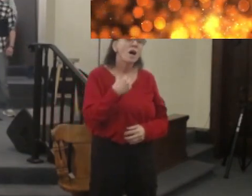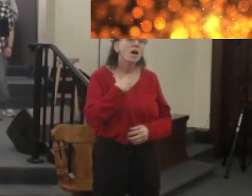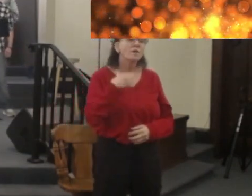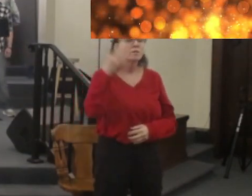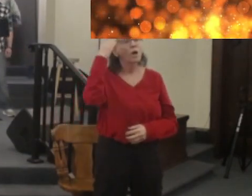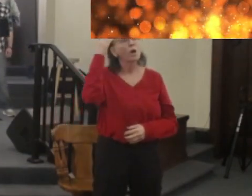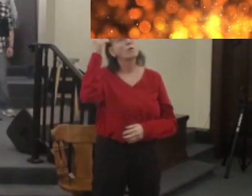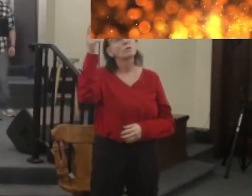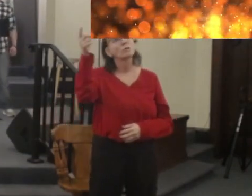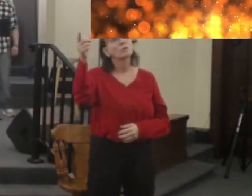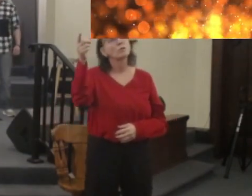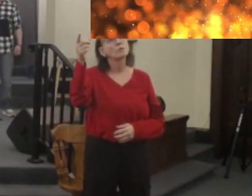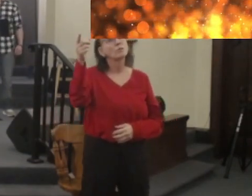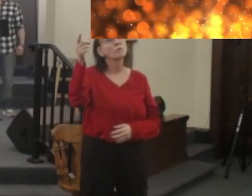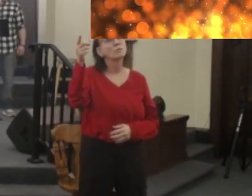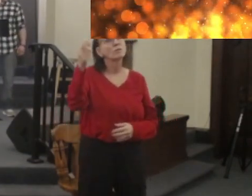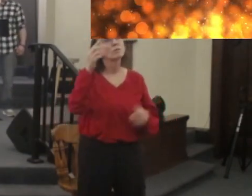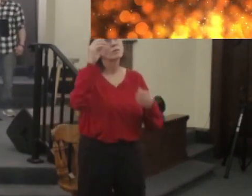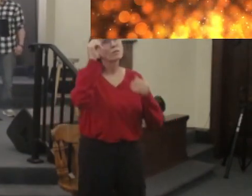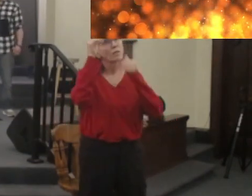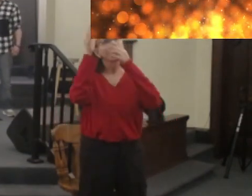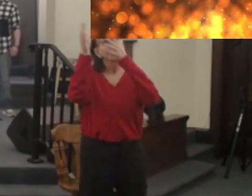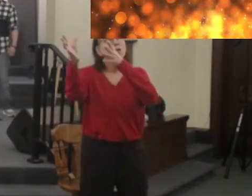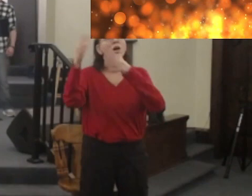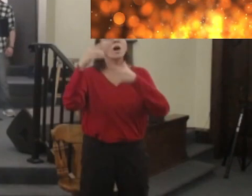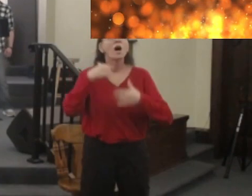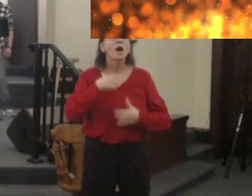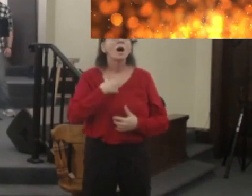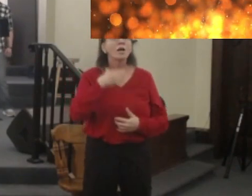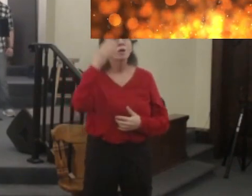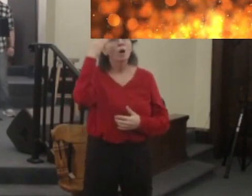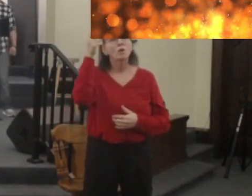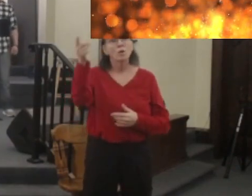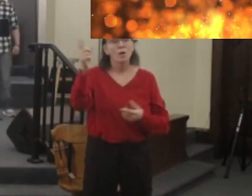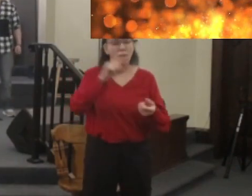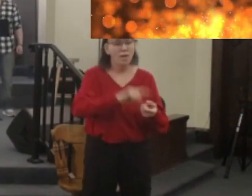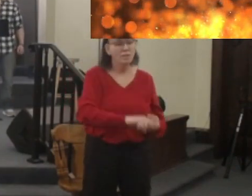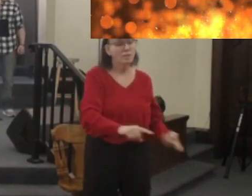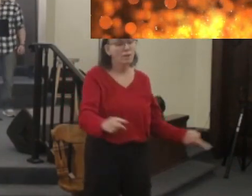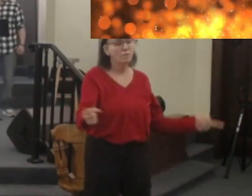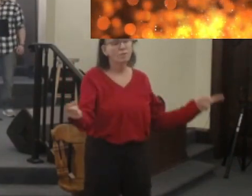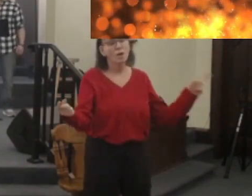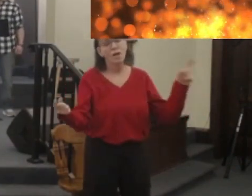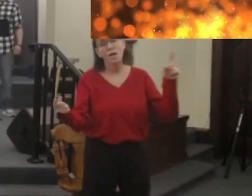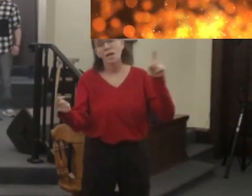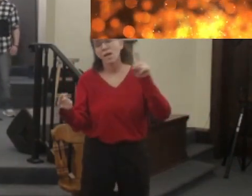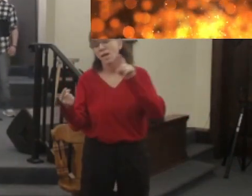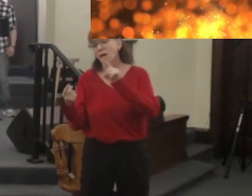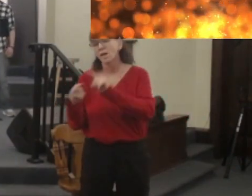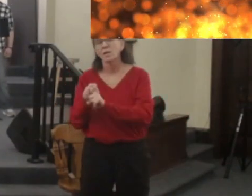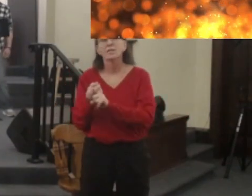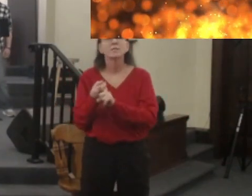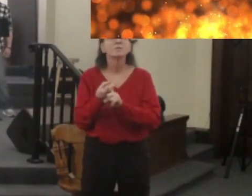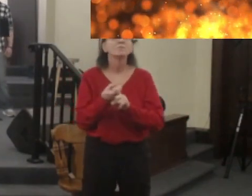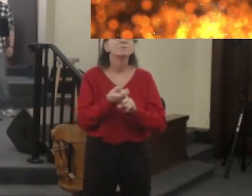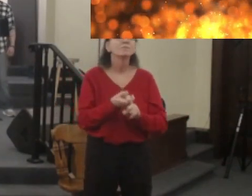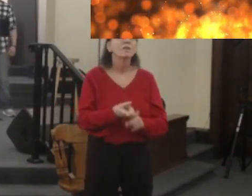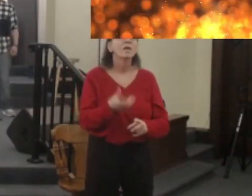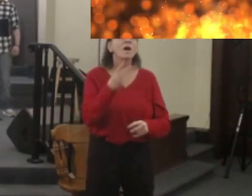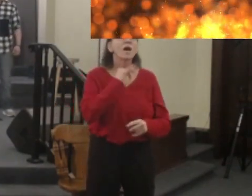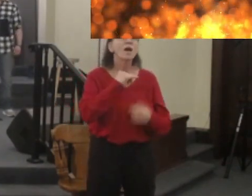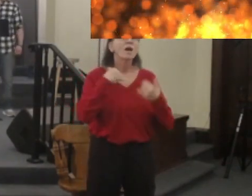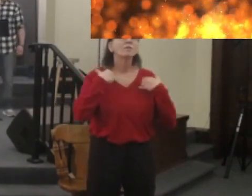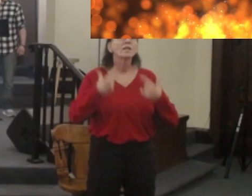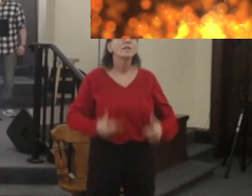I've known you as a father. I've known you as a friend. And